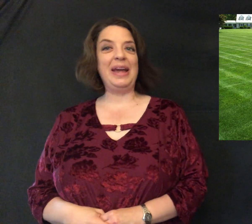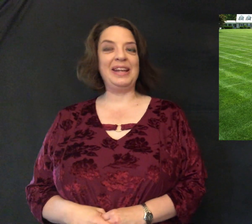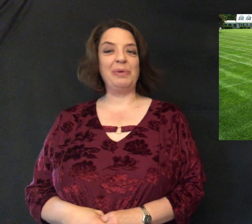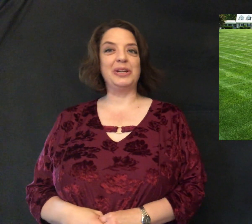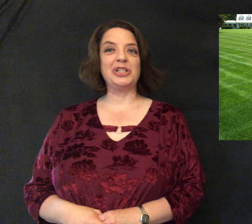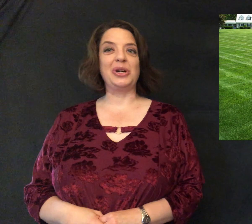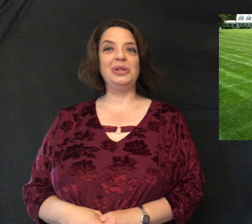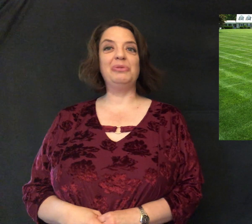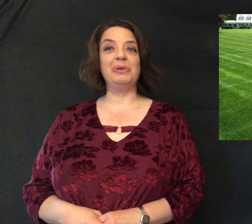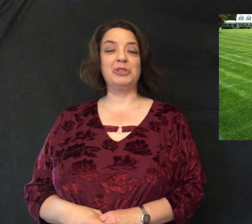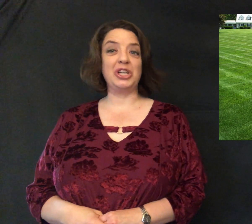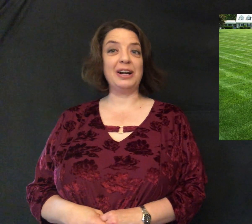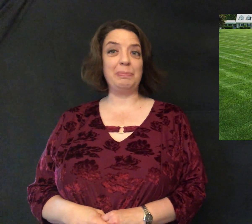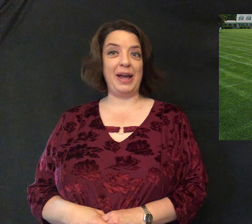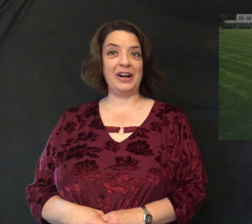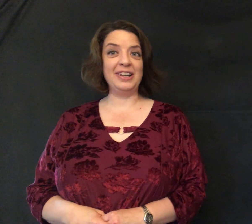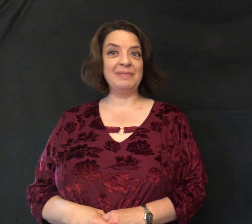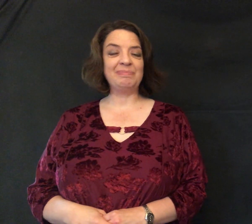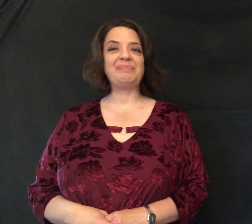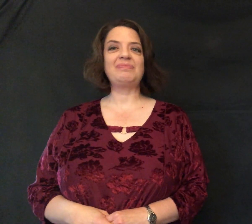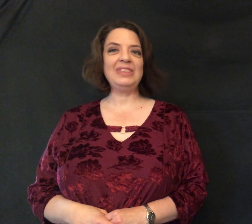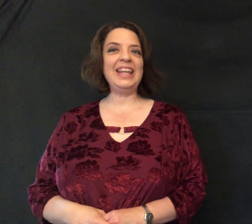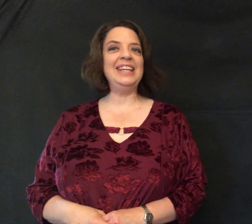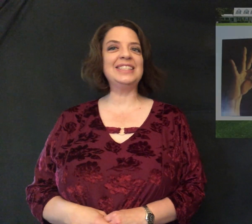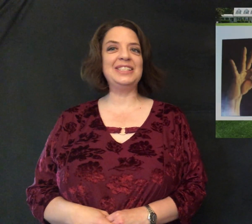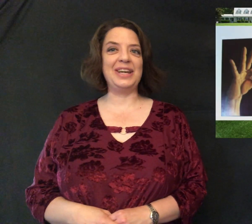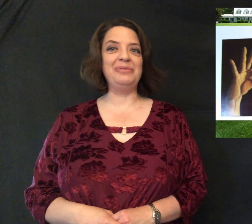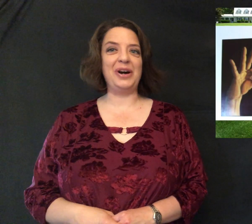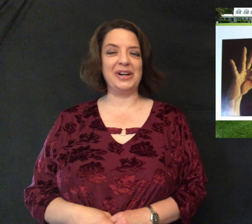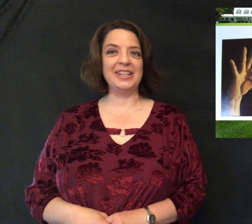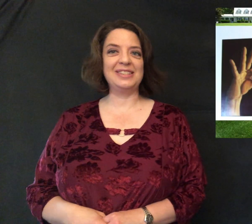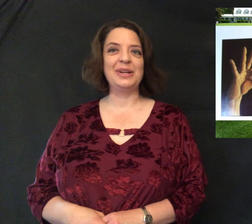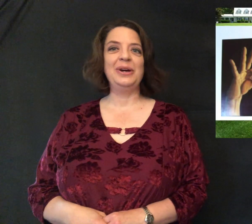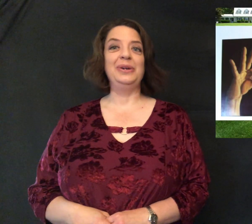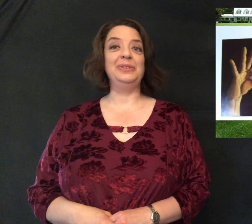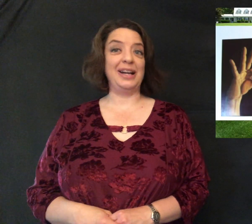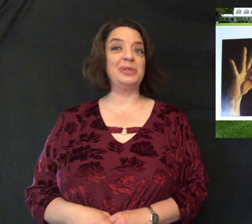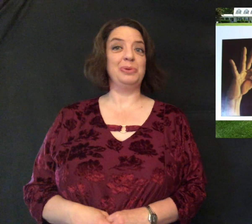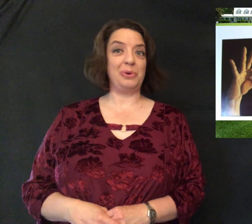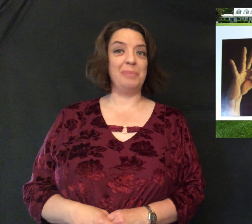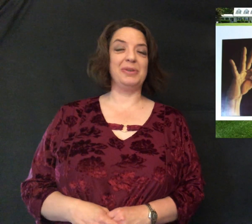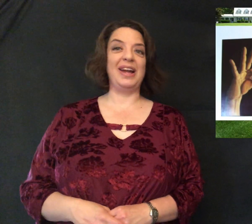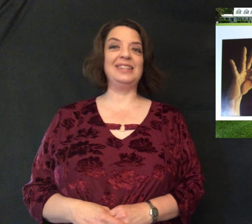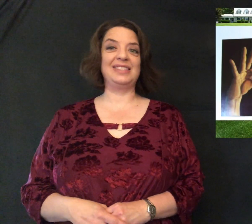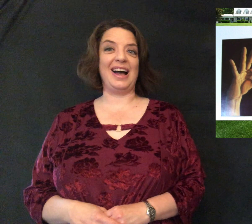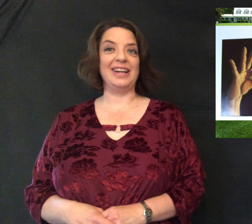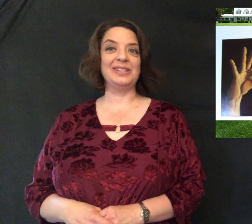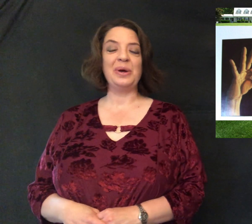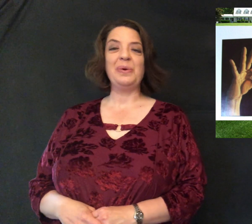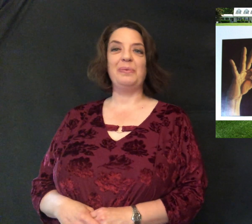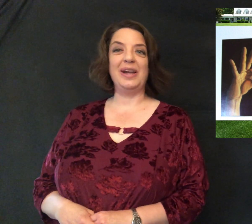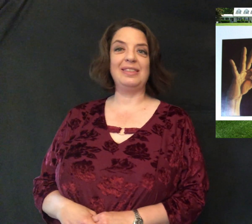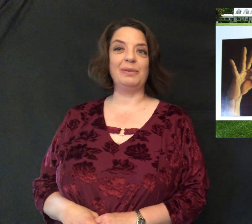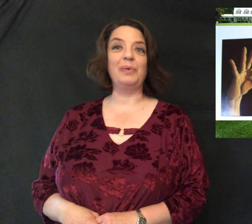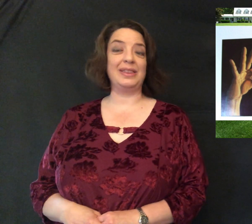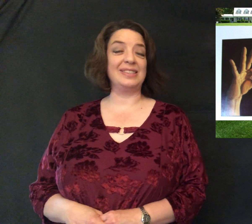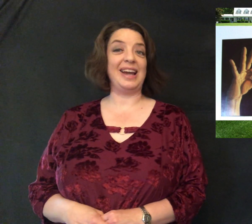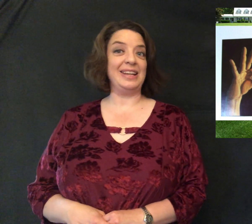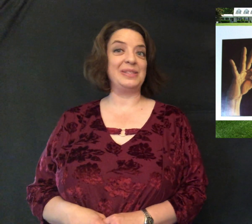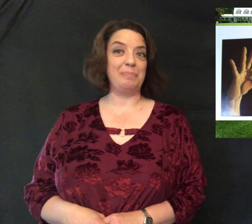I want to show you from Chuck Baird. He's a deaf artist who liked to incorporate signs with what the sign is